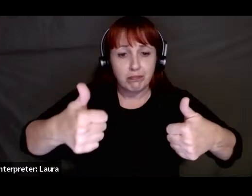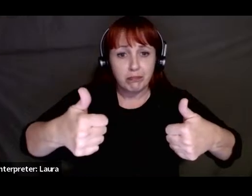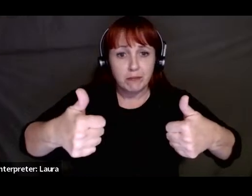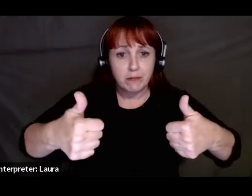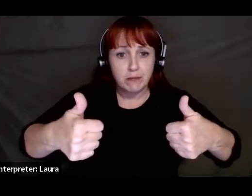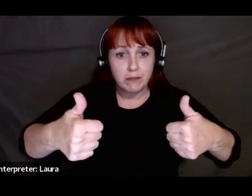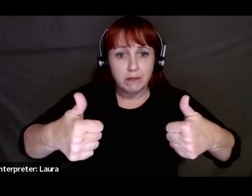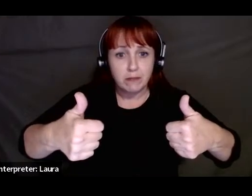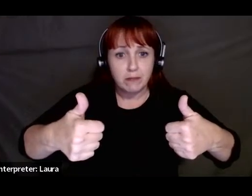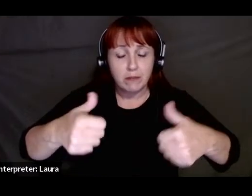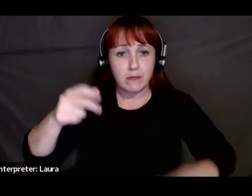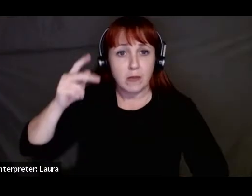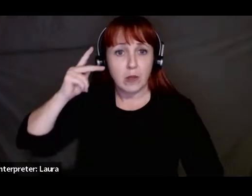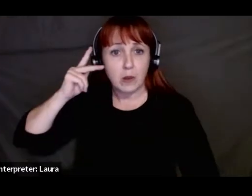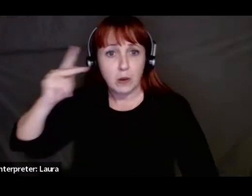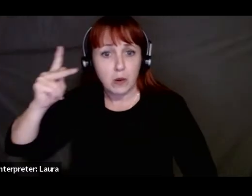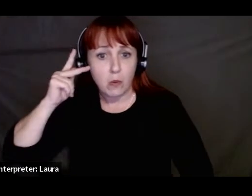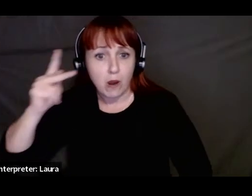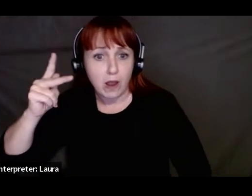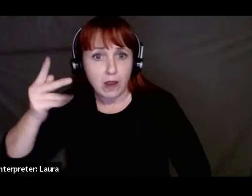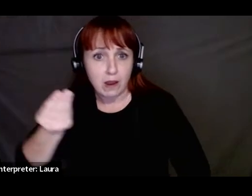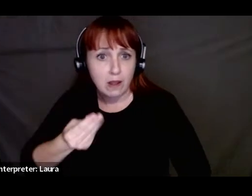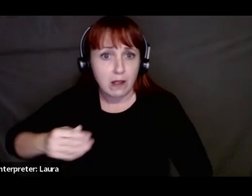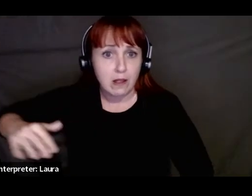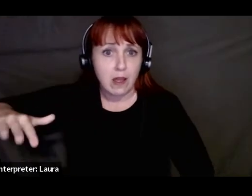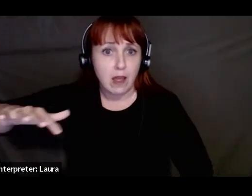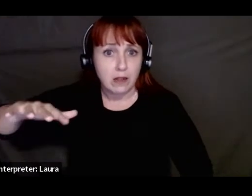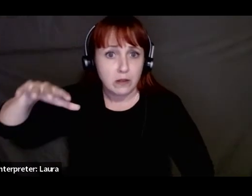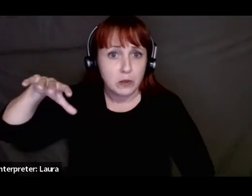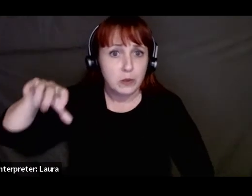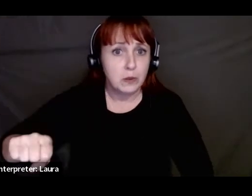We have Kauai, Yan and Kauai, Viking